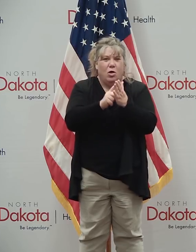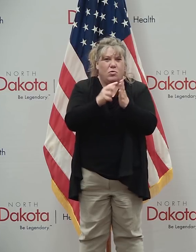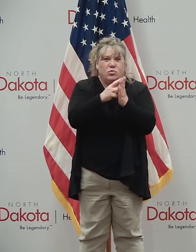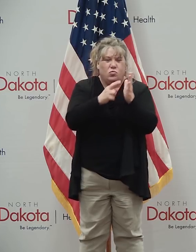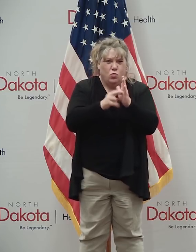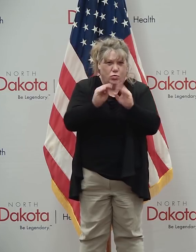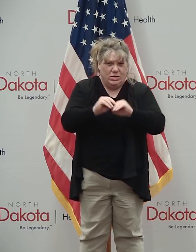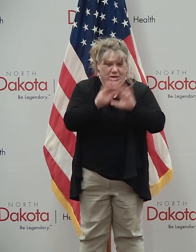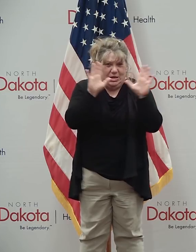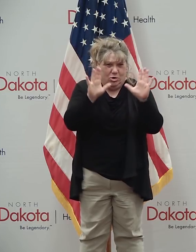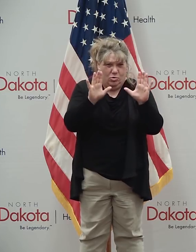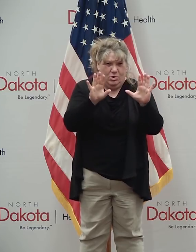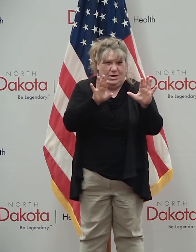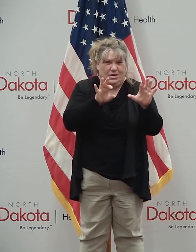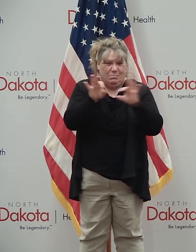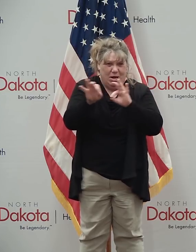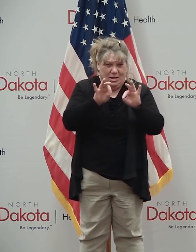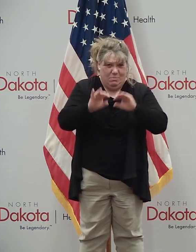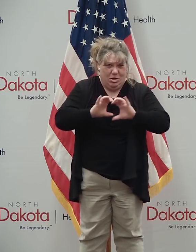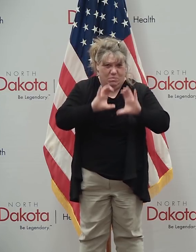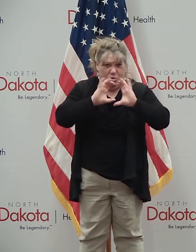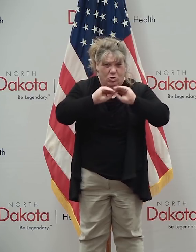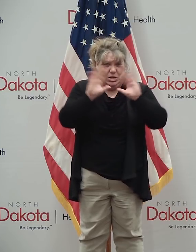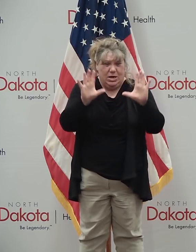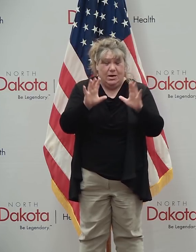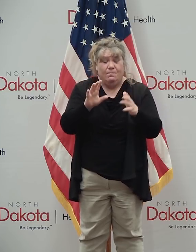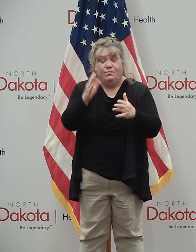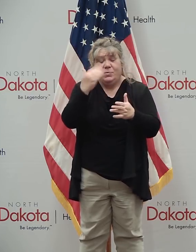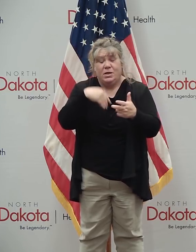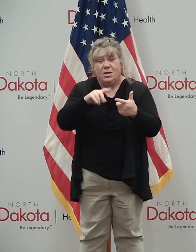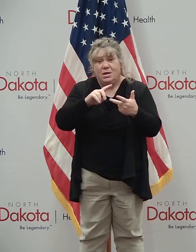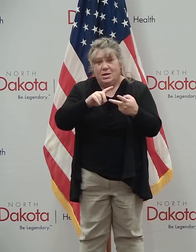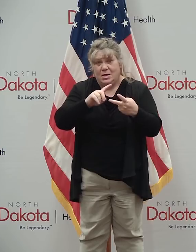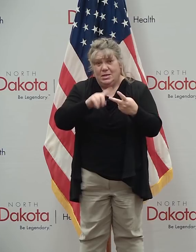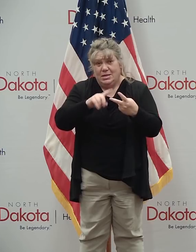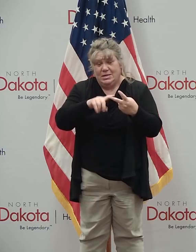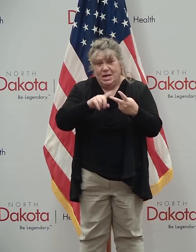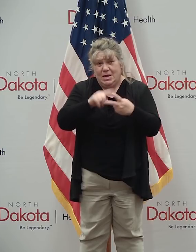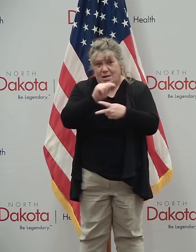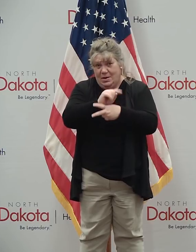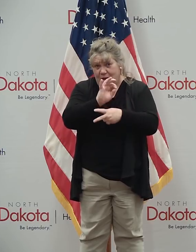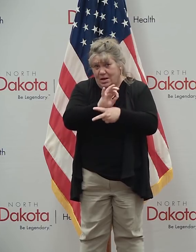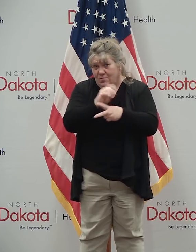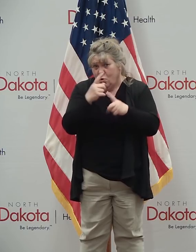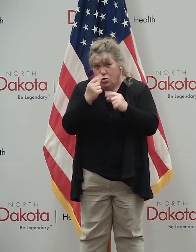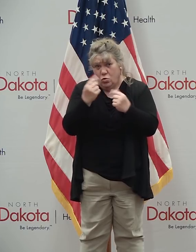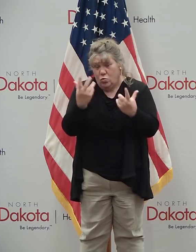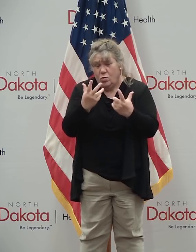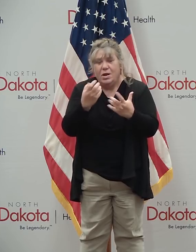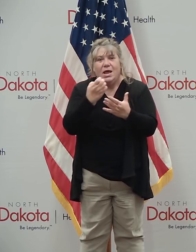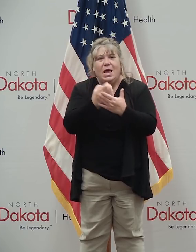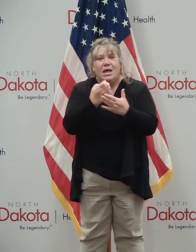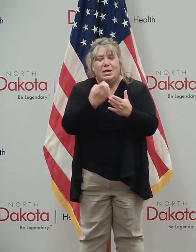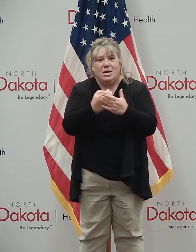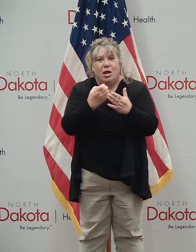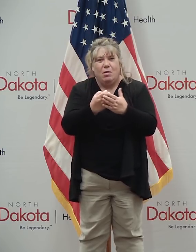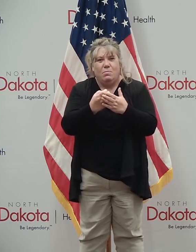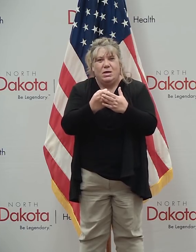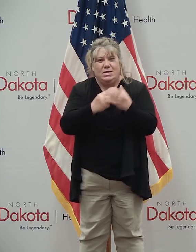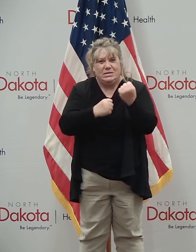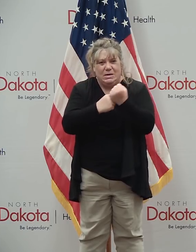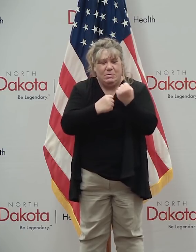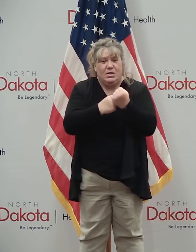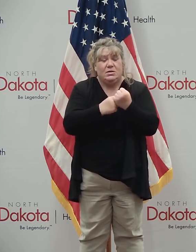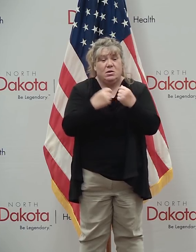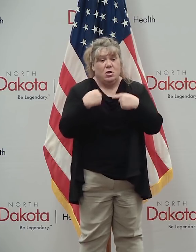communicating existing relief efforts. The second thing on the Bakken Restart Task Force is in terms of economic stimulus.